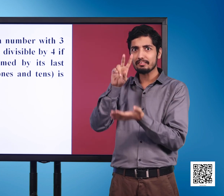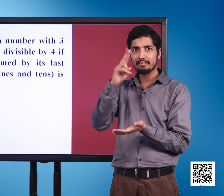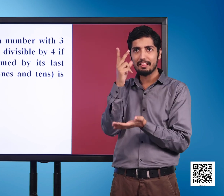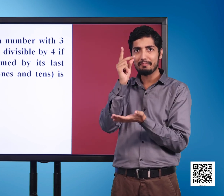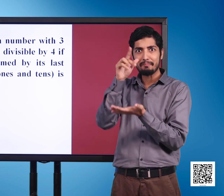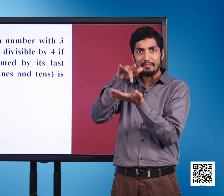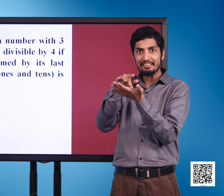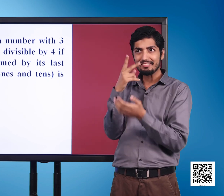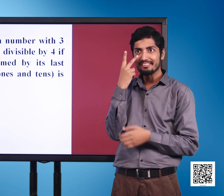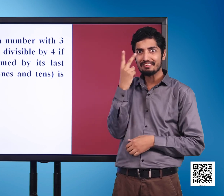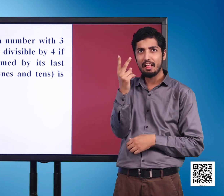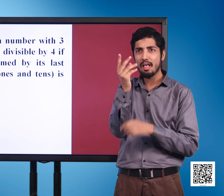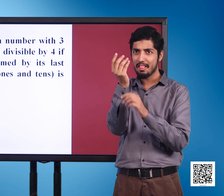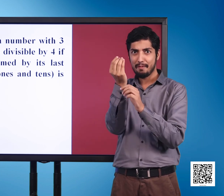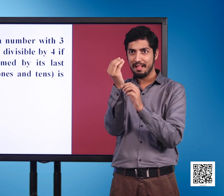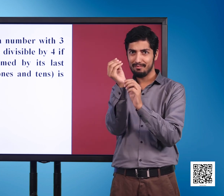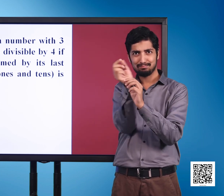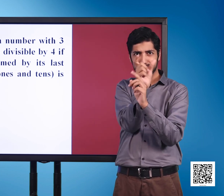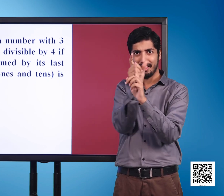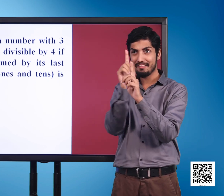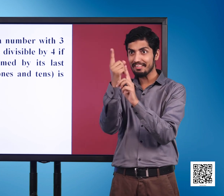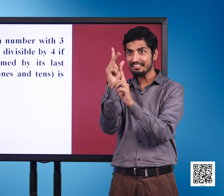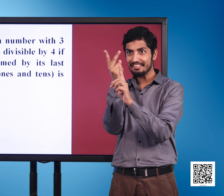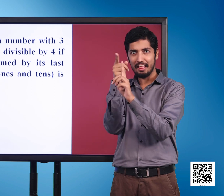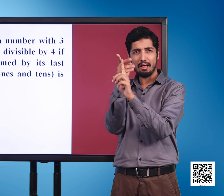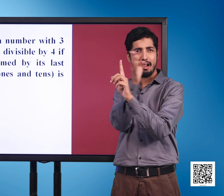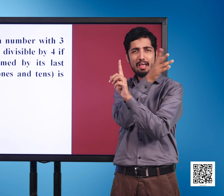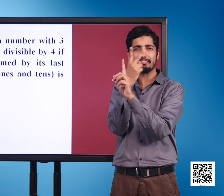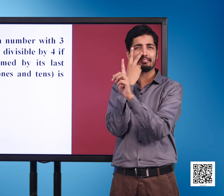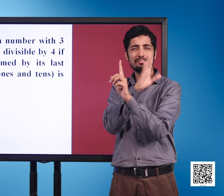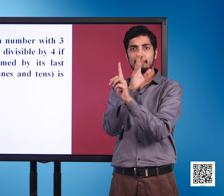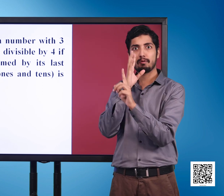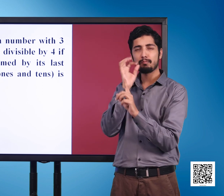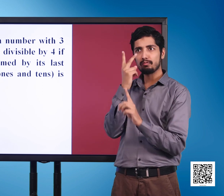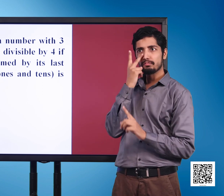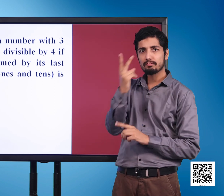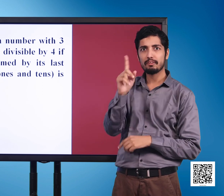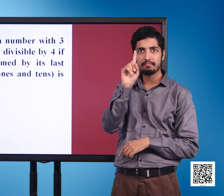its last 2 digits, that is ones and tens, is divisible by 4.